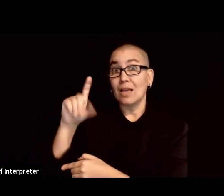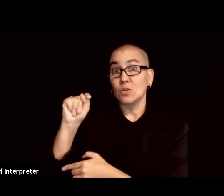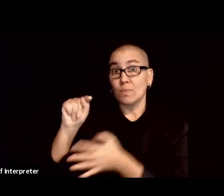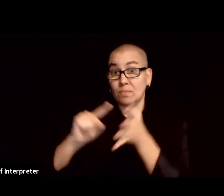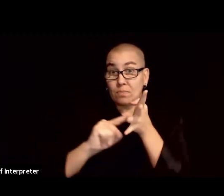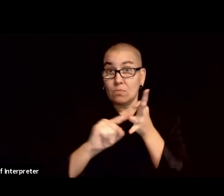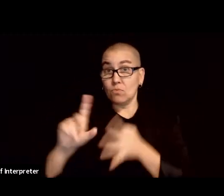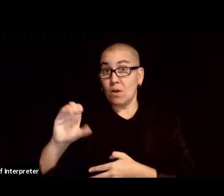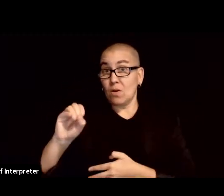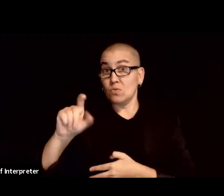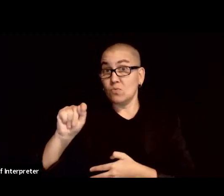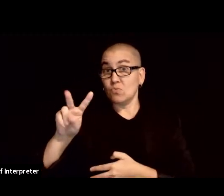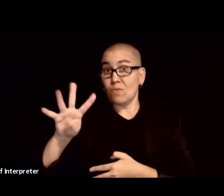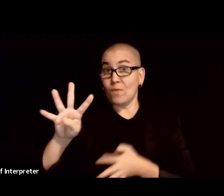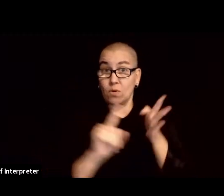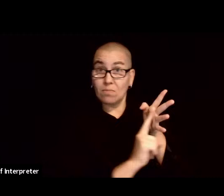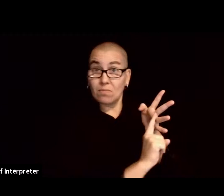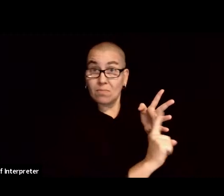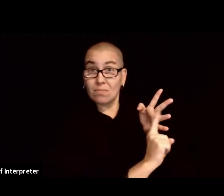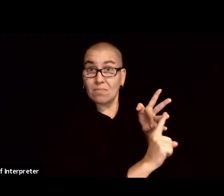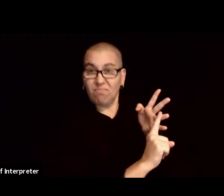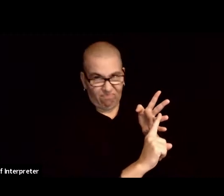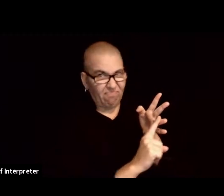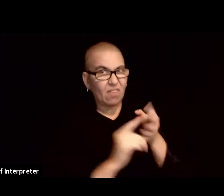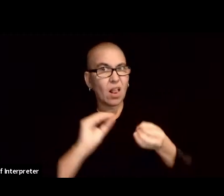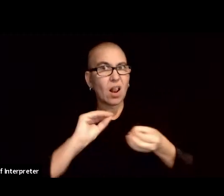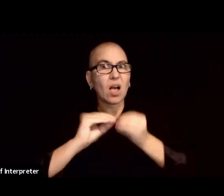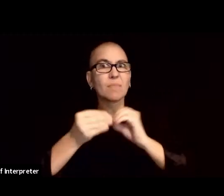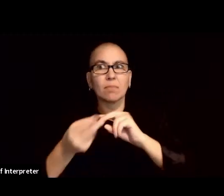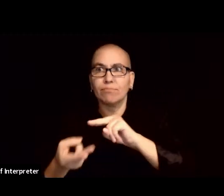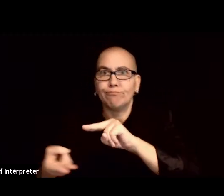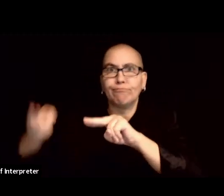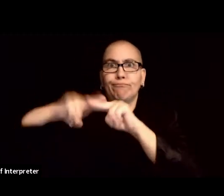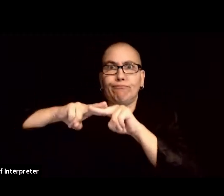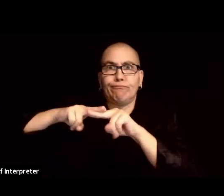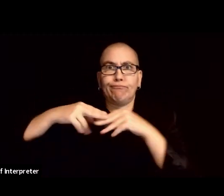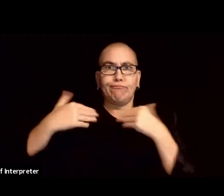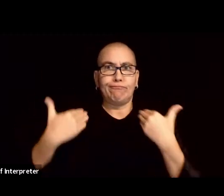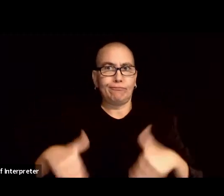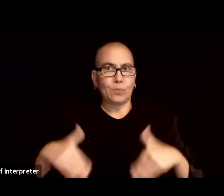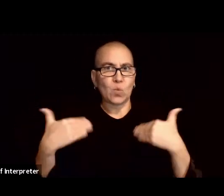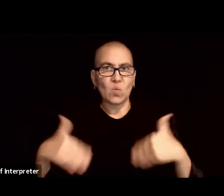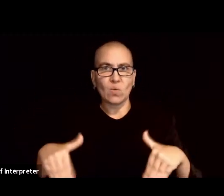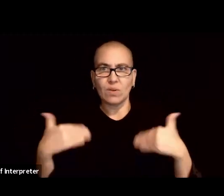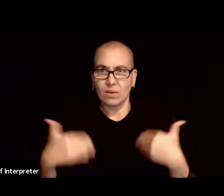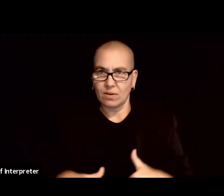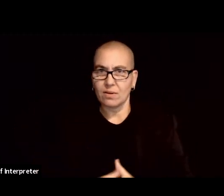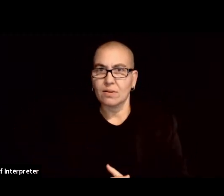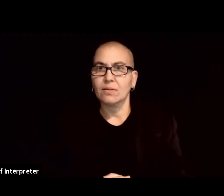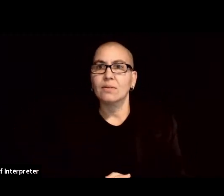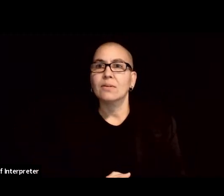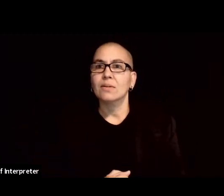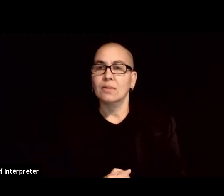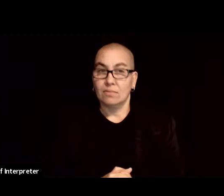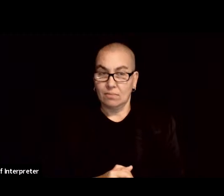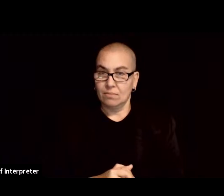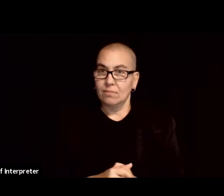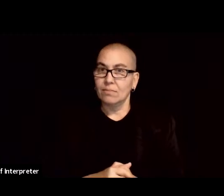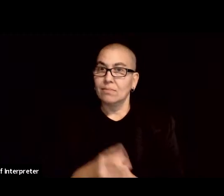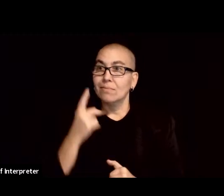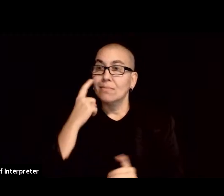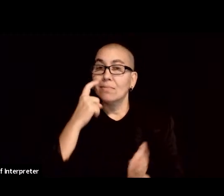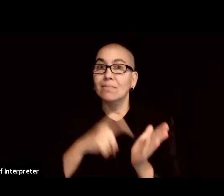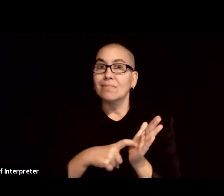high that we had seen in other weeks. We saw more outbreaks in a wider range of manufacturing